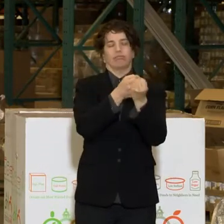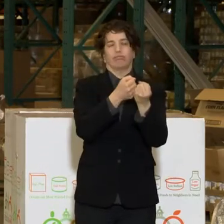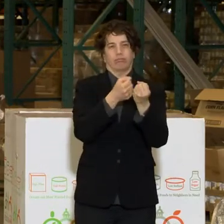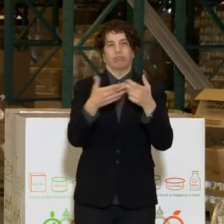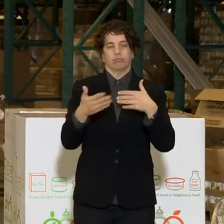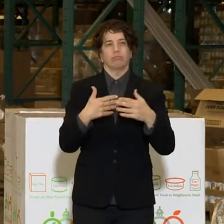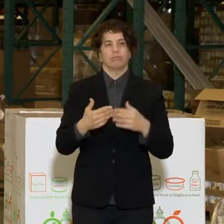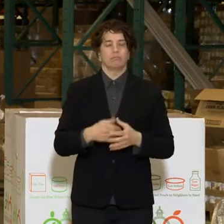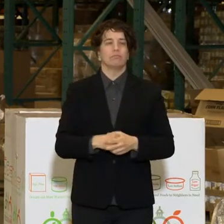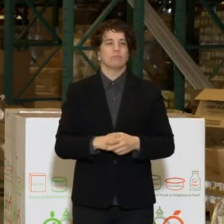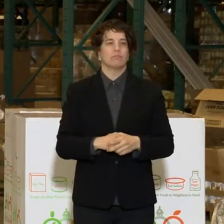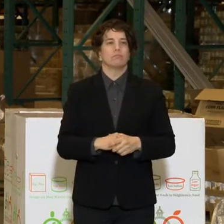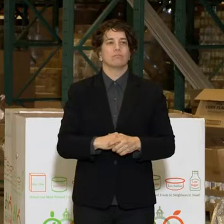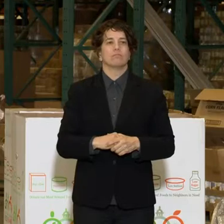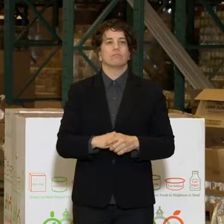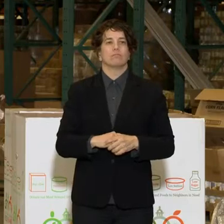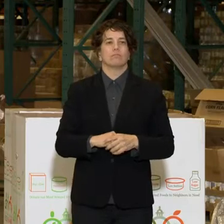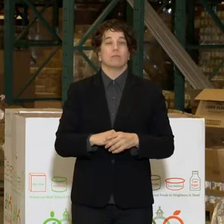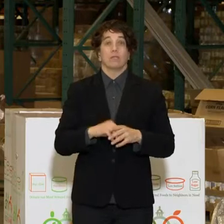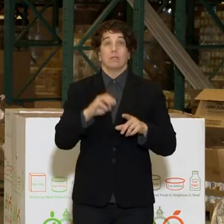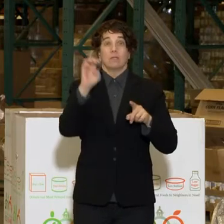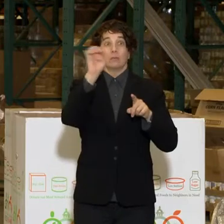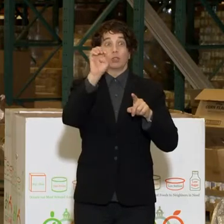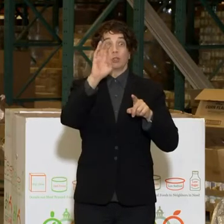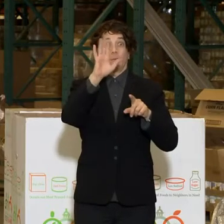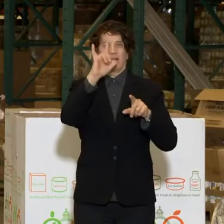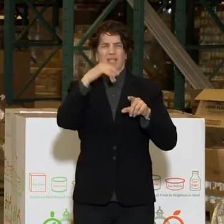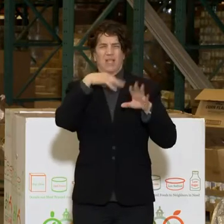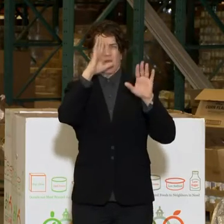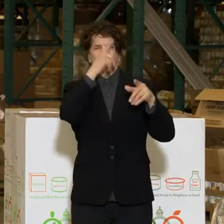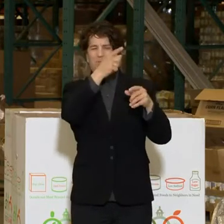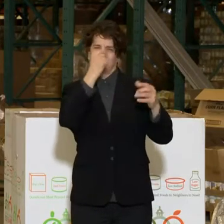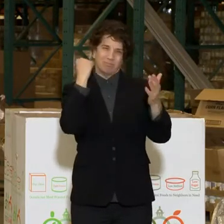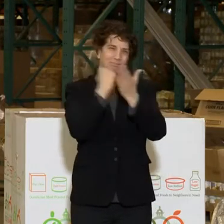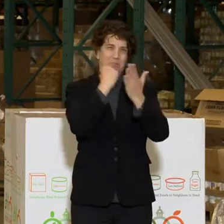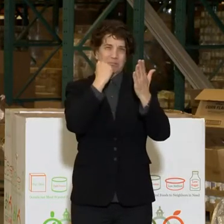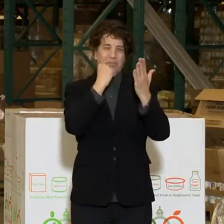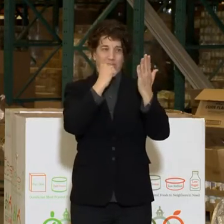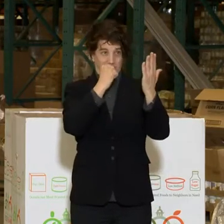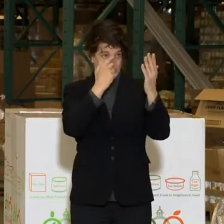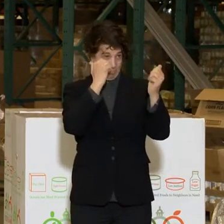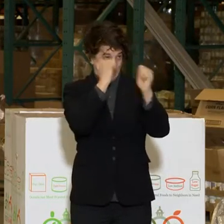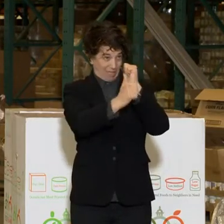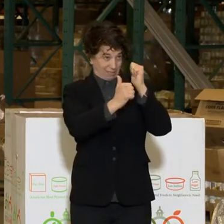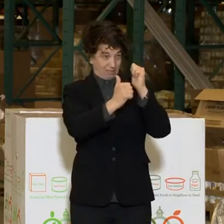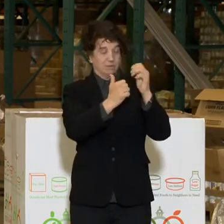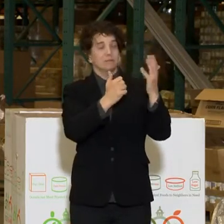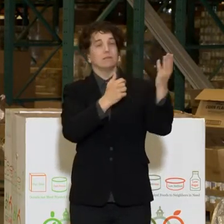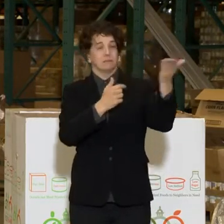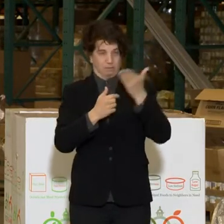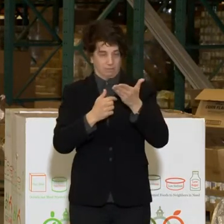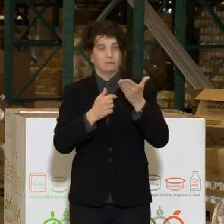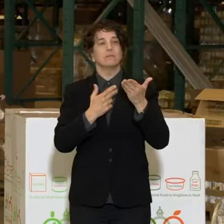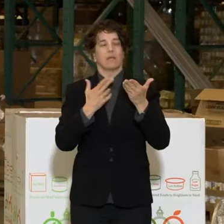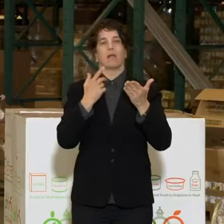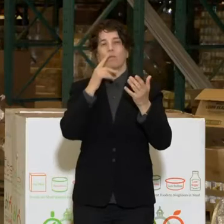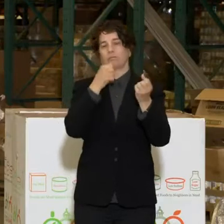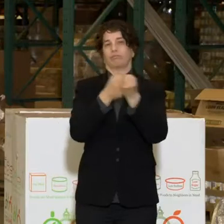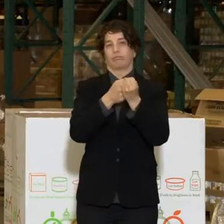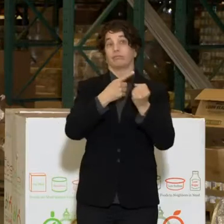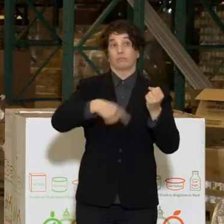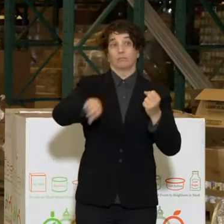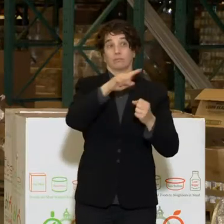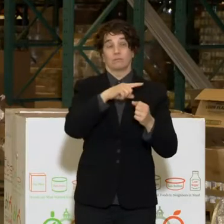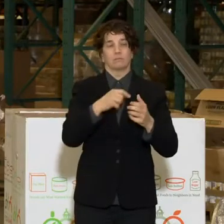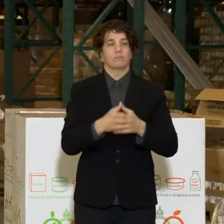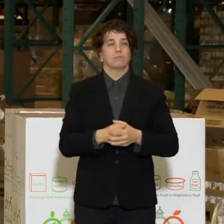passed just as soon as possible. We're doing this because we know that our residents cannot wait for the shutdown to end to pay their rent. People